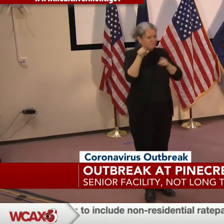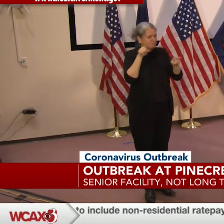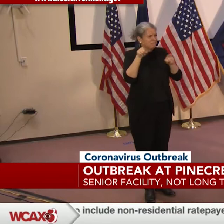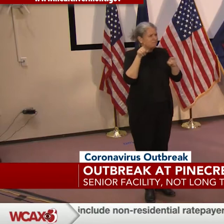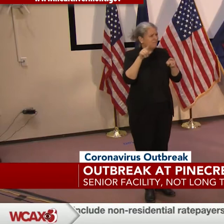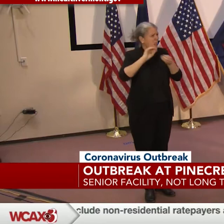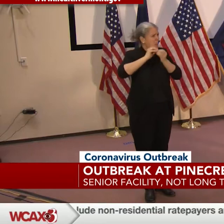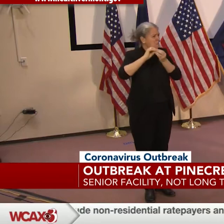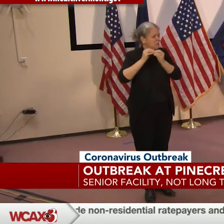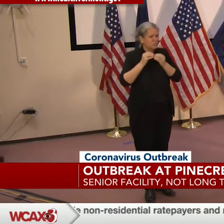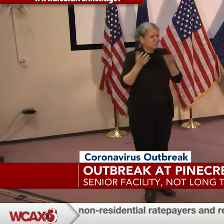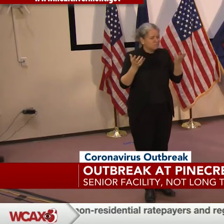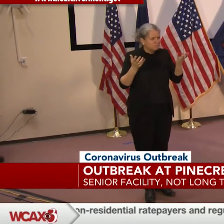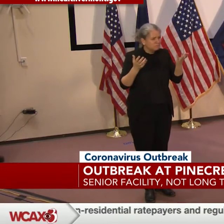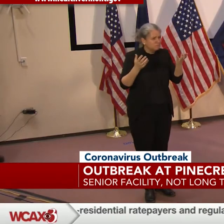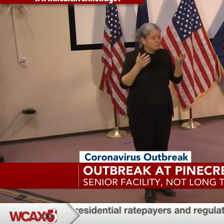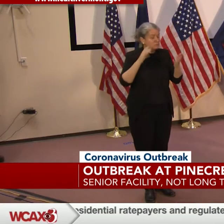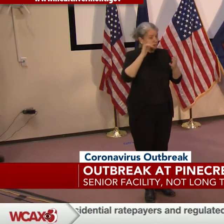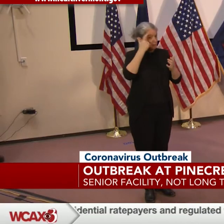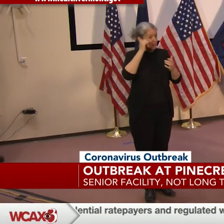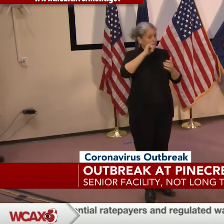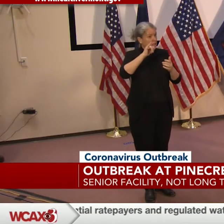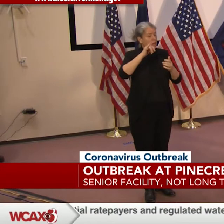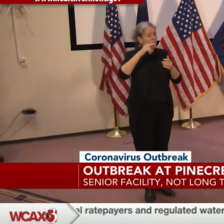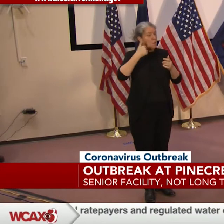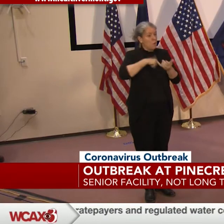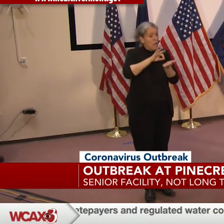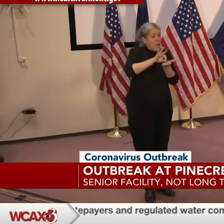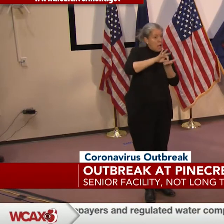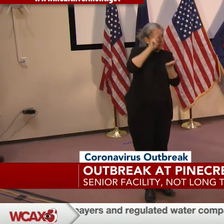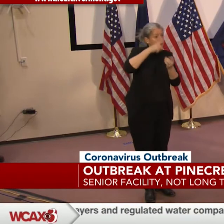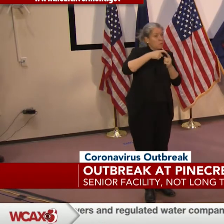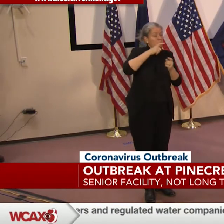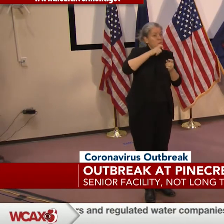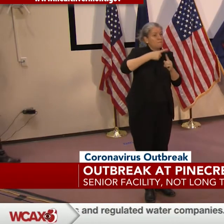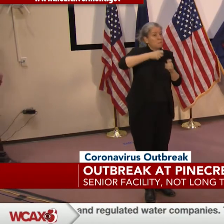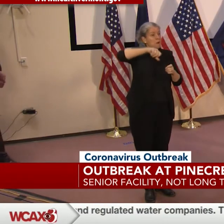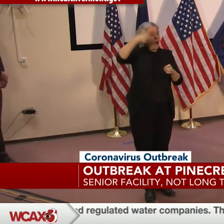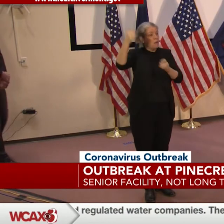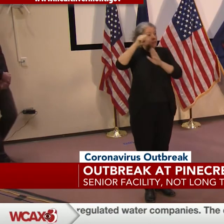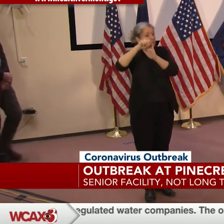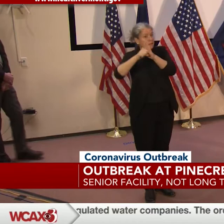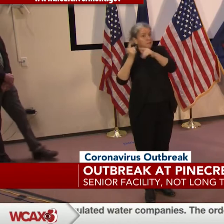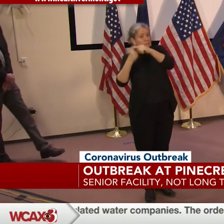totals represent the number of residents of other states who've tested positive.